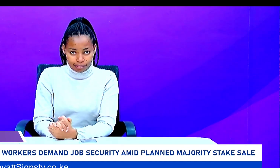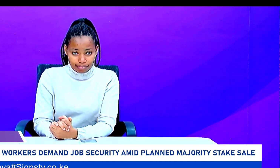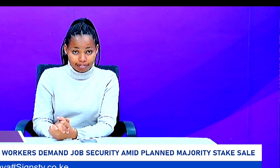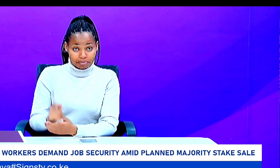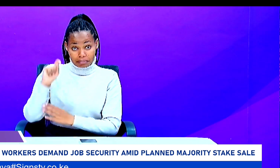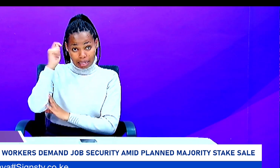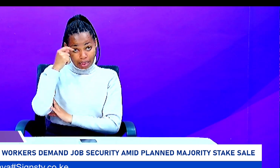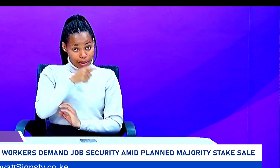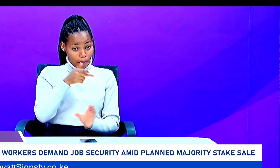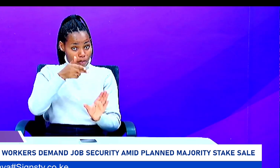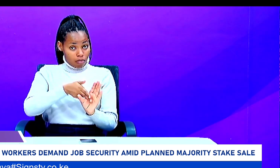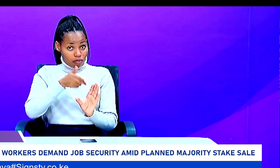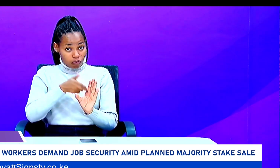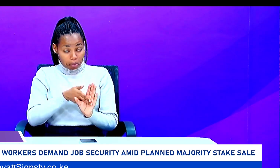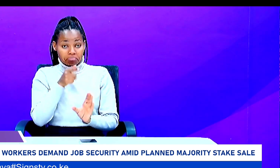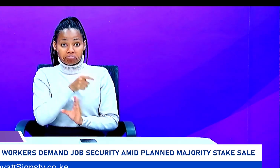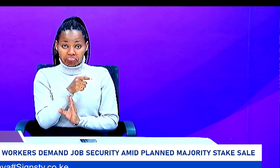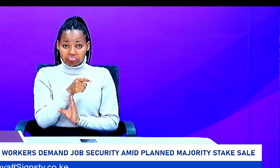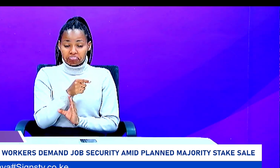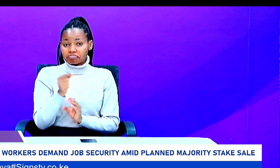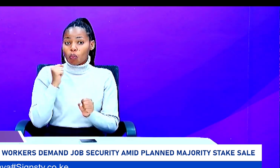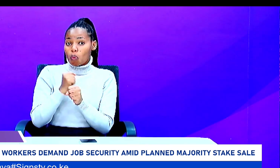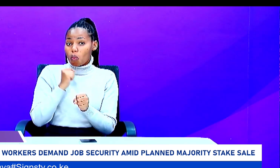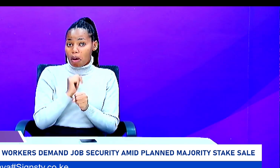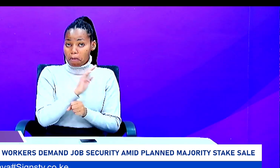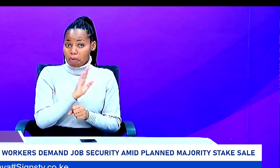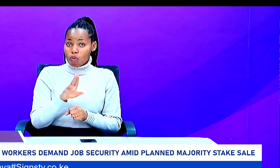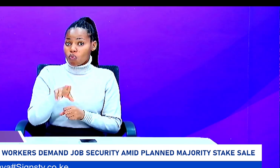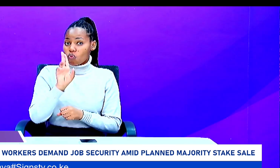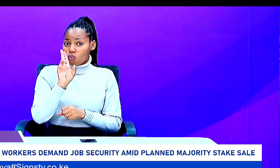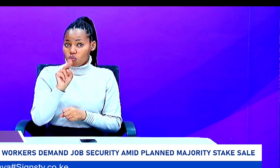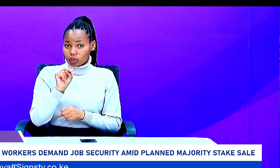The Kenya Petroleum Workers Union Secretary General George Okoth said